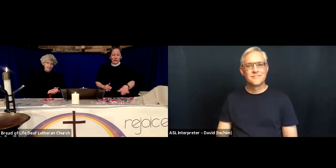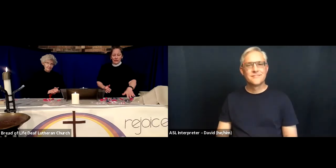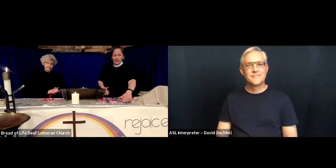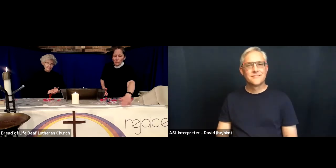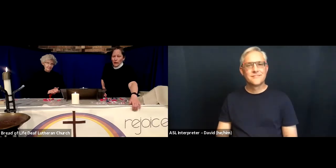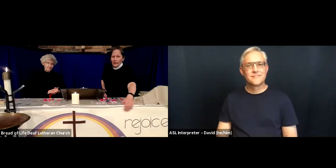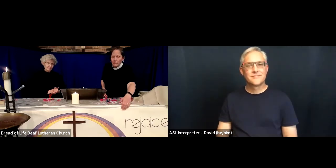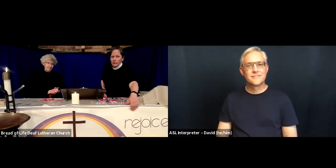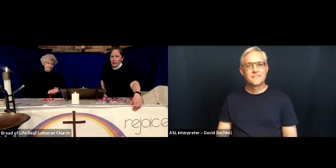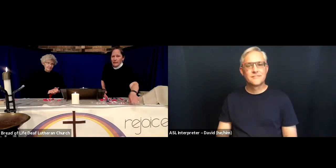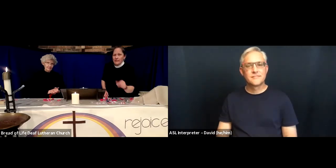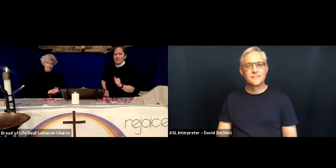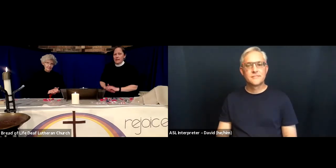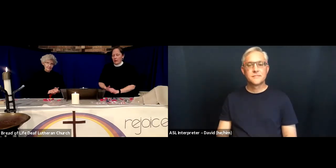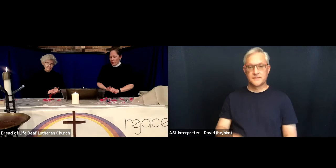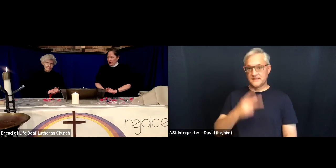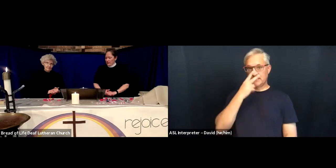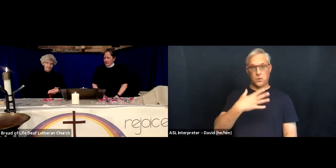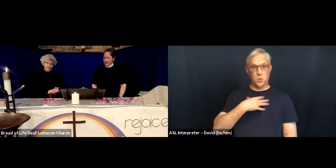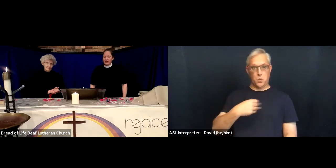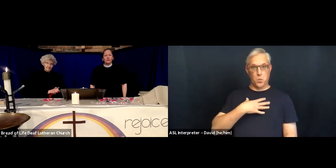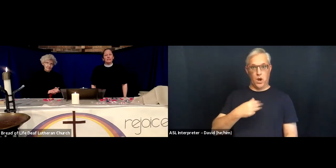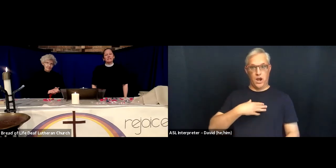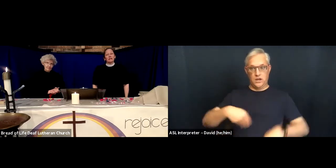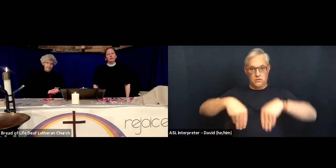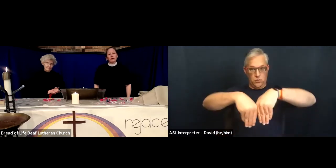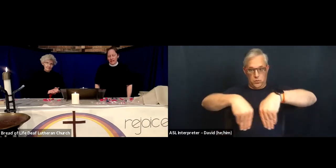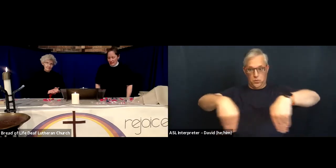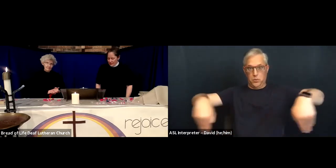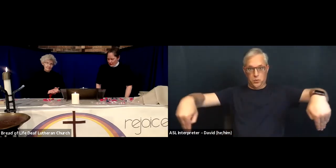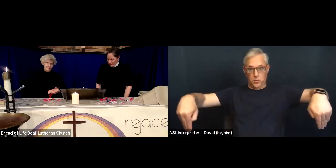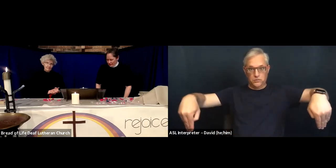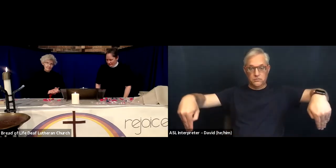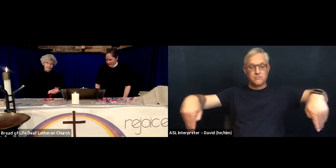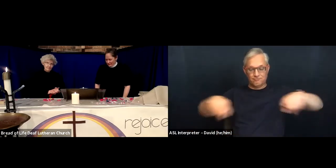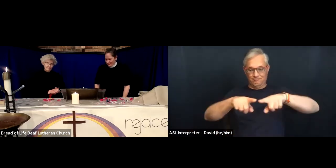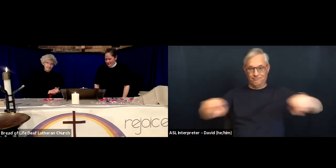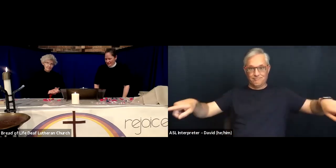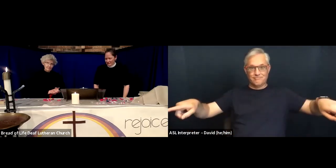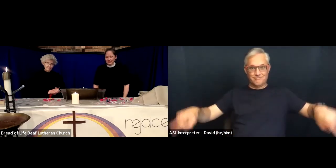And the white reminds us that we continue to celebrate Easter,